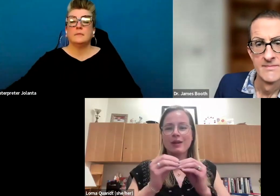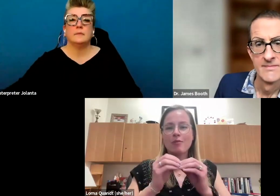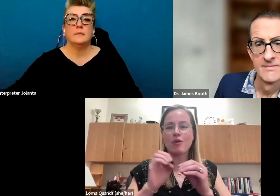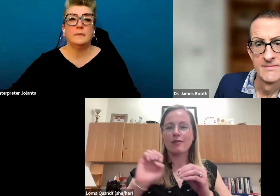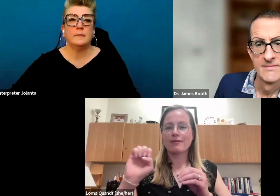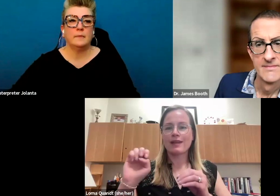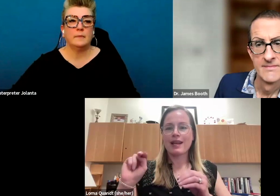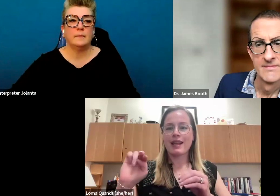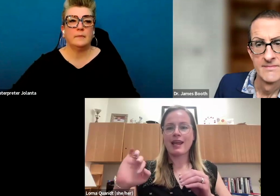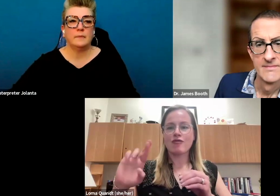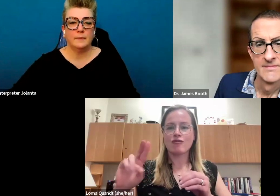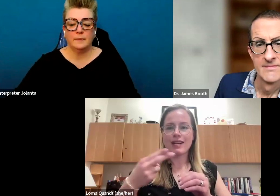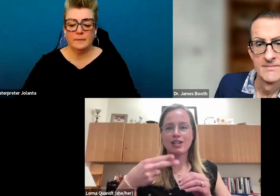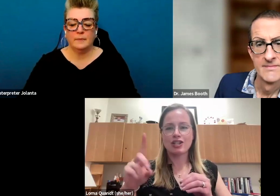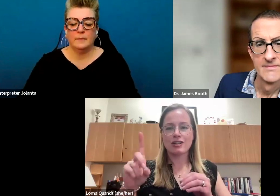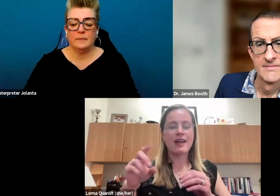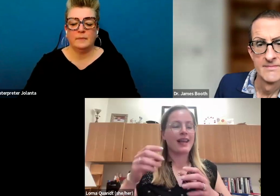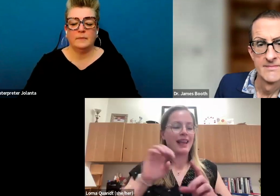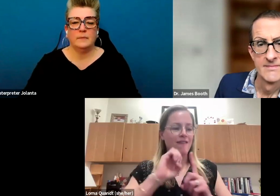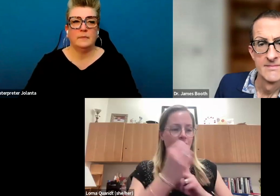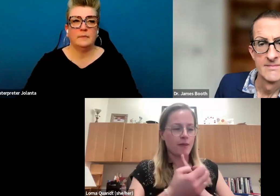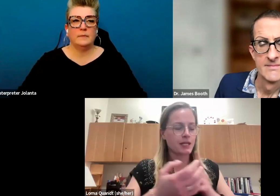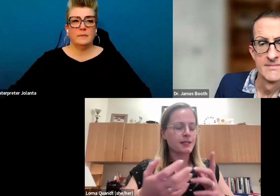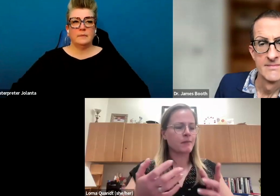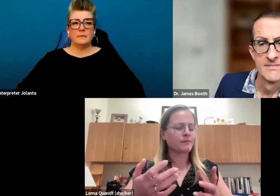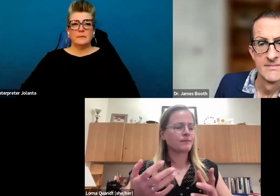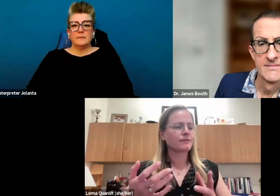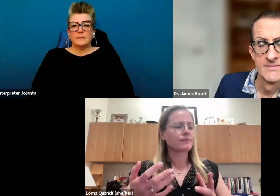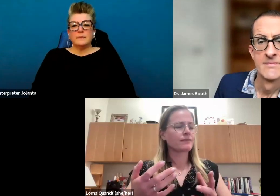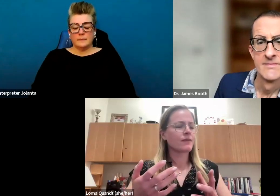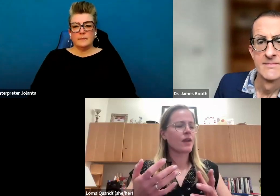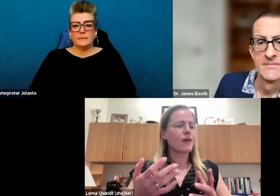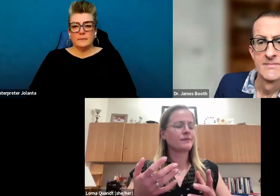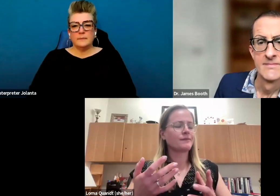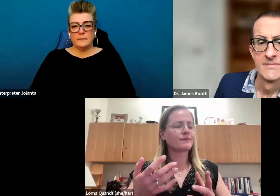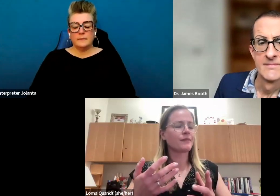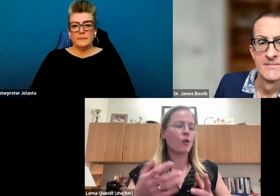um, the environment, an enriched environment,